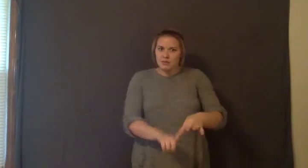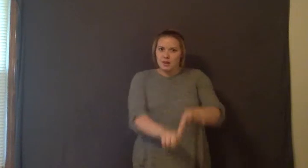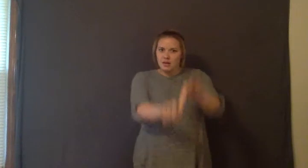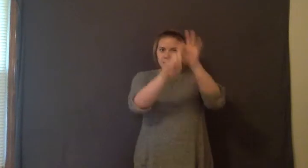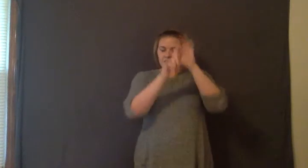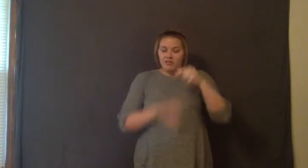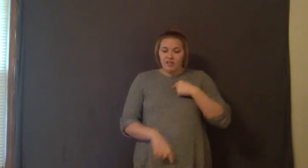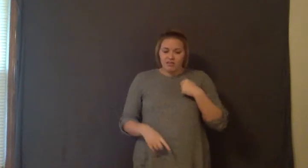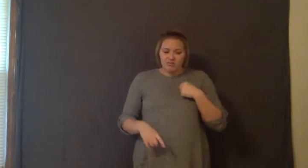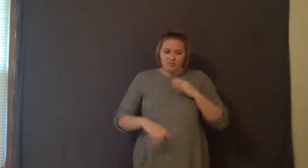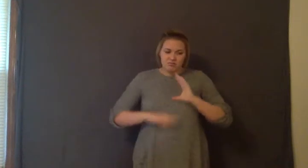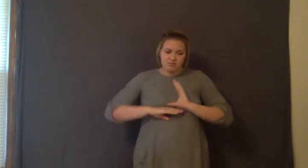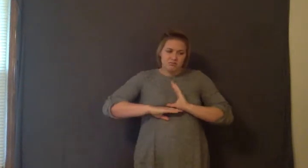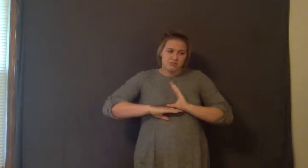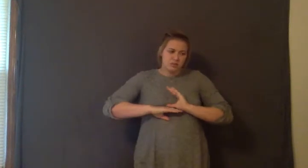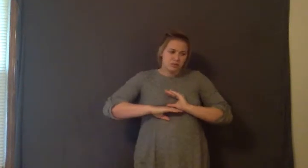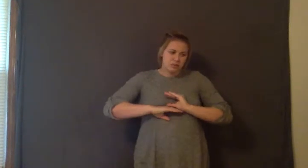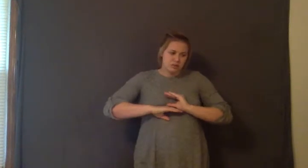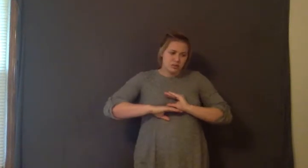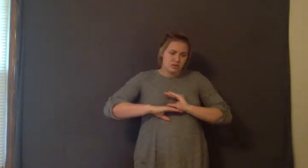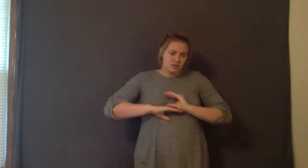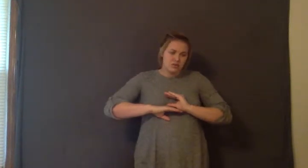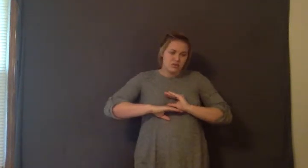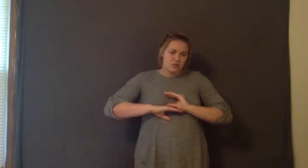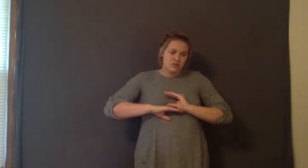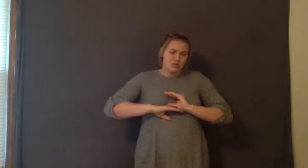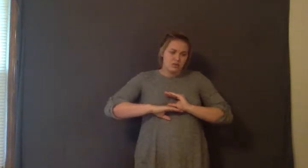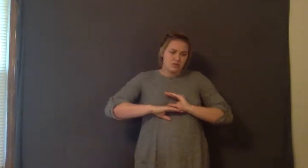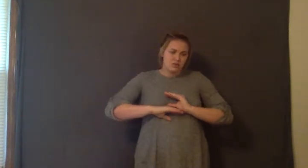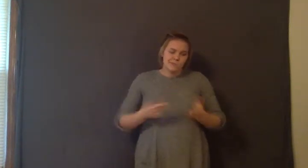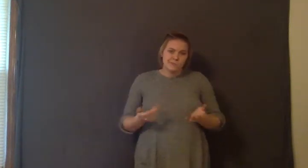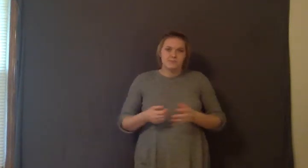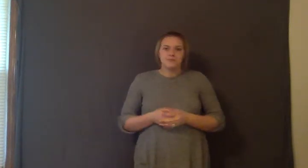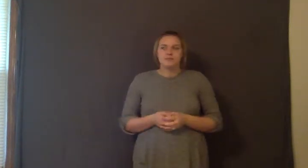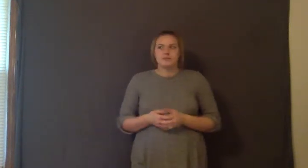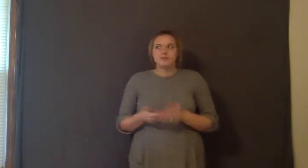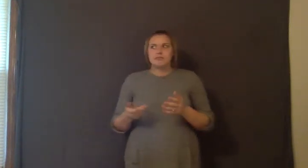And I'm going to admit something to you. I'm going to tell you something I probably shouldn't. I know this might be broadcast broadly, but